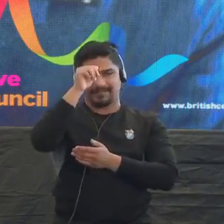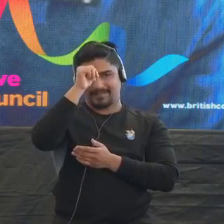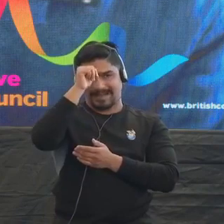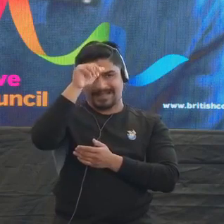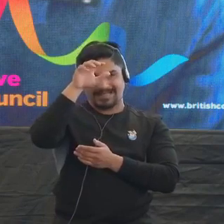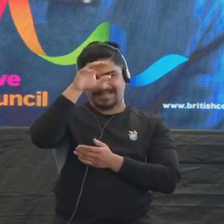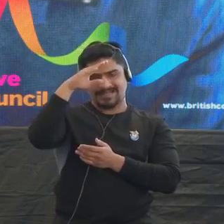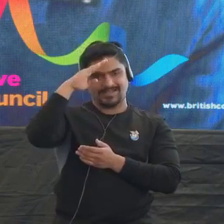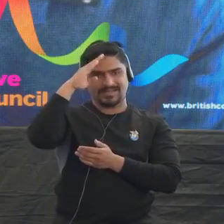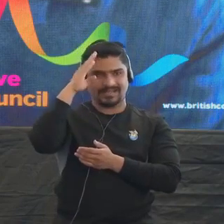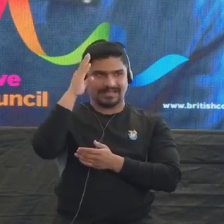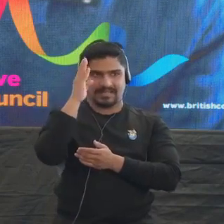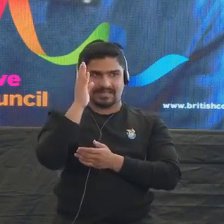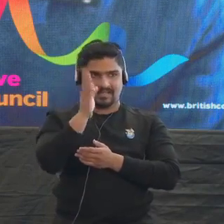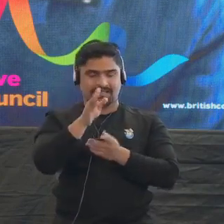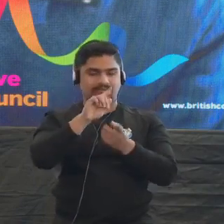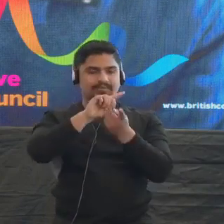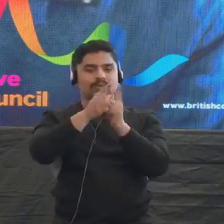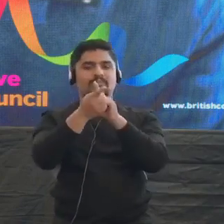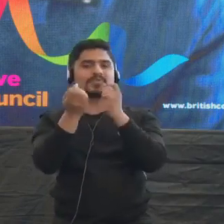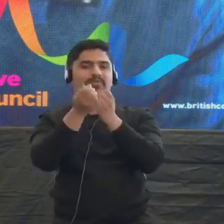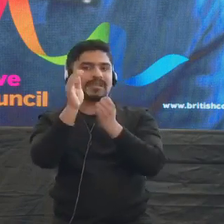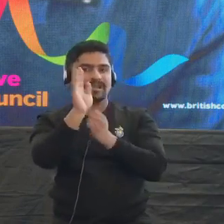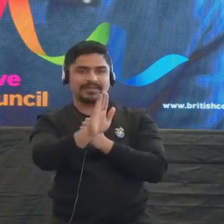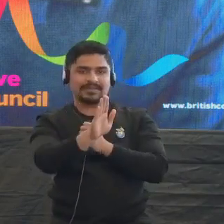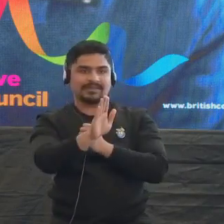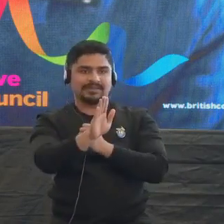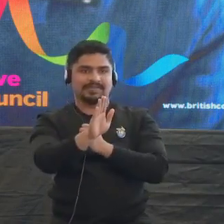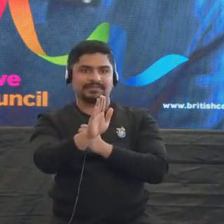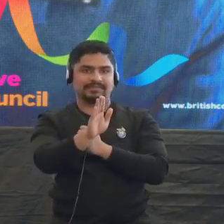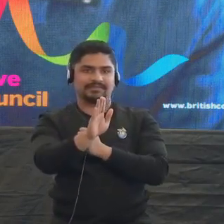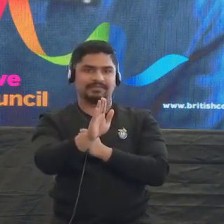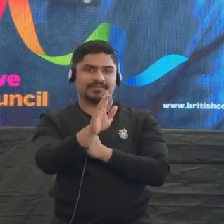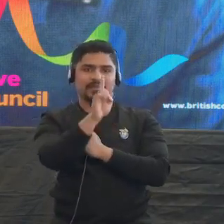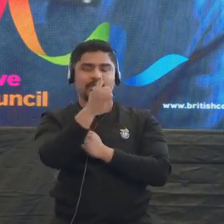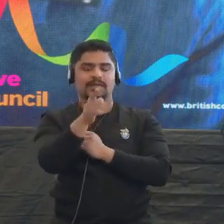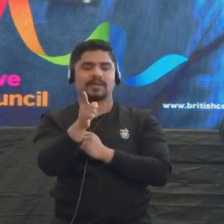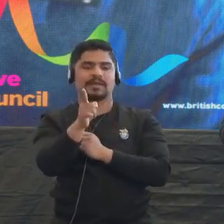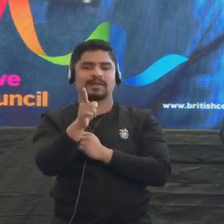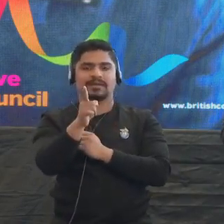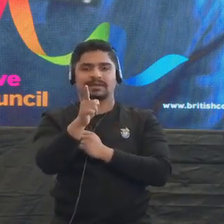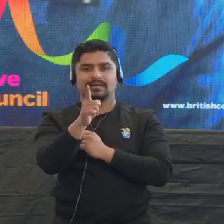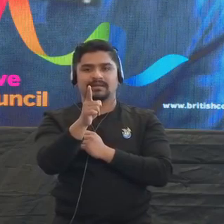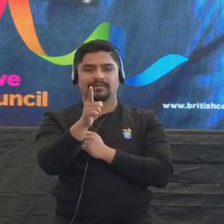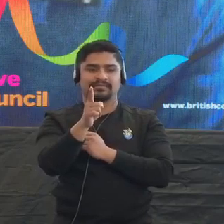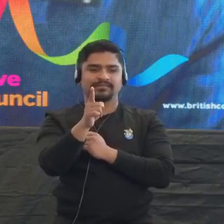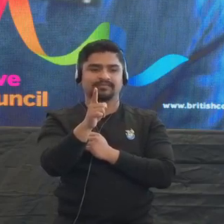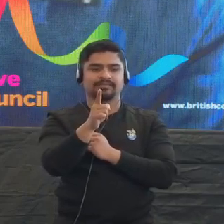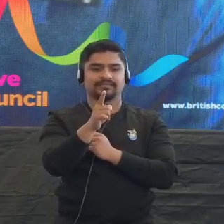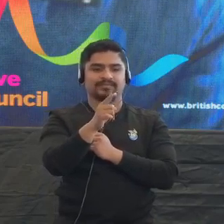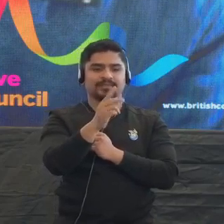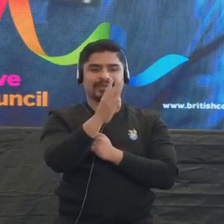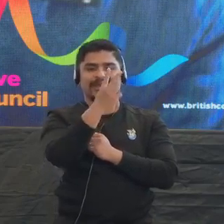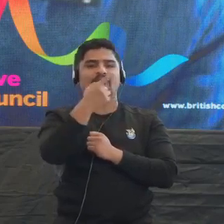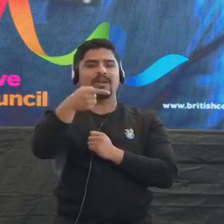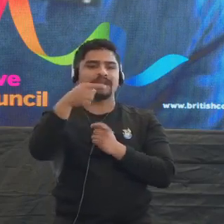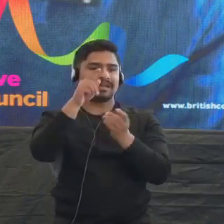has legislated another act, National Trust Act, and included 3 types of